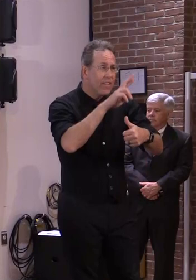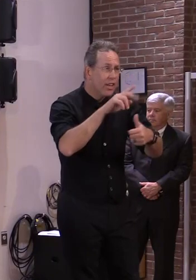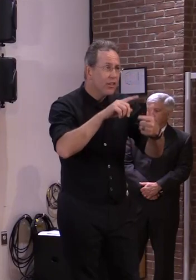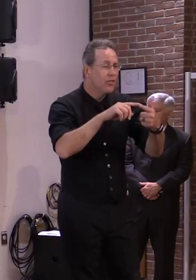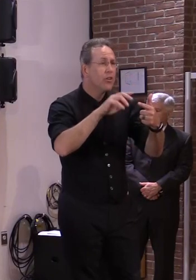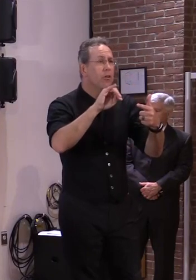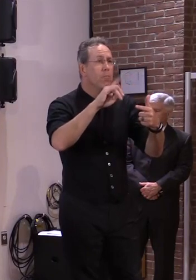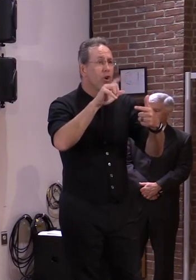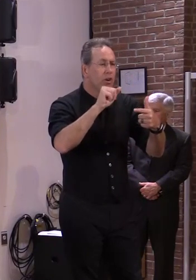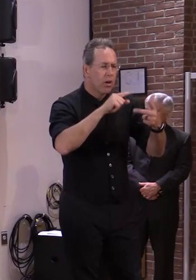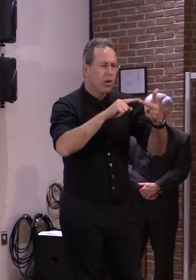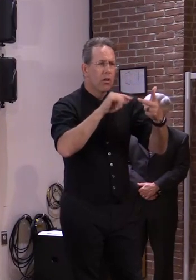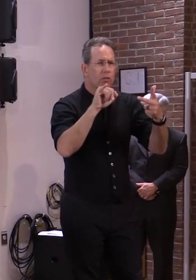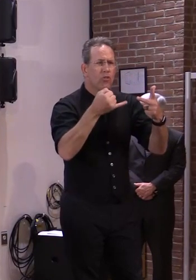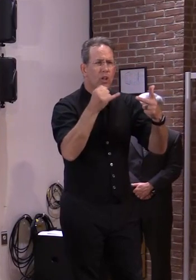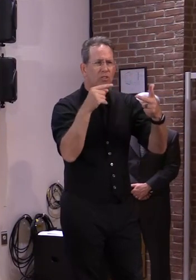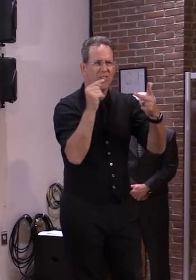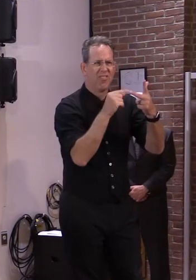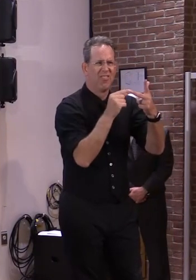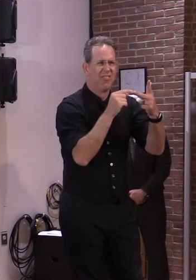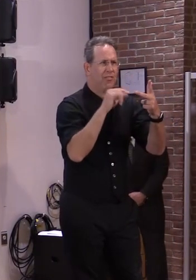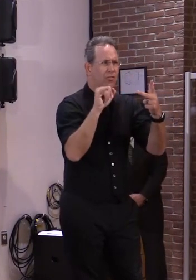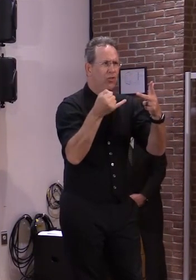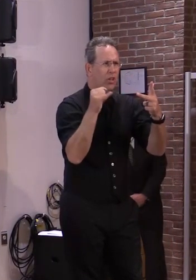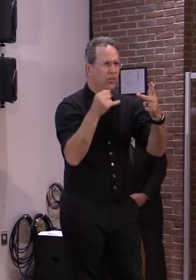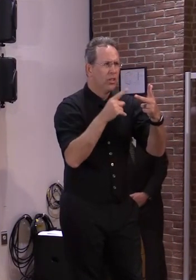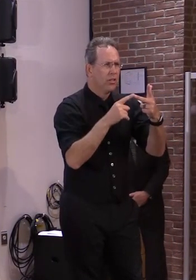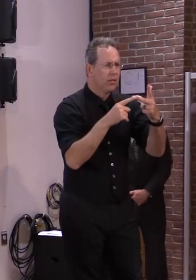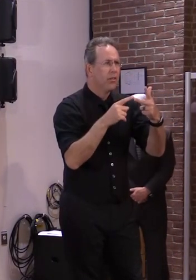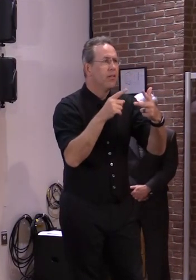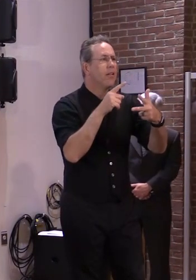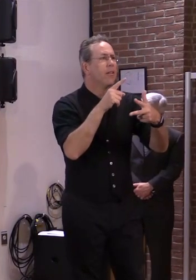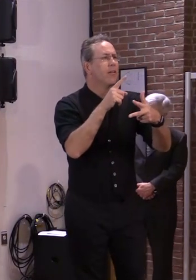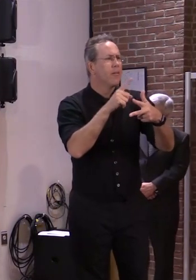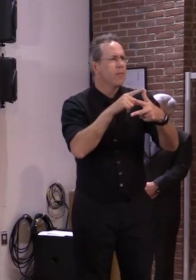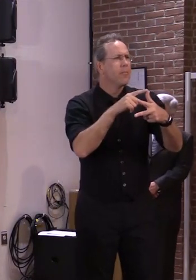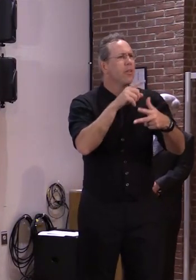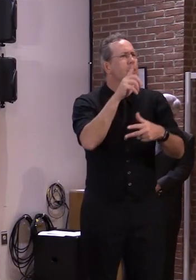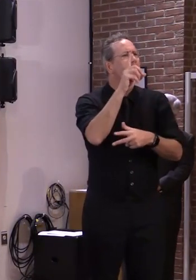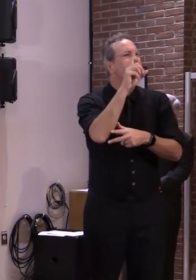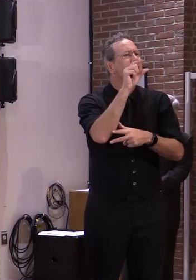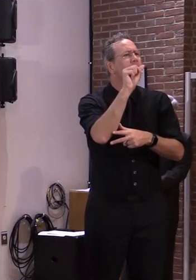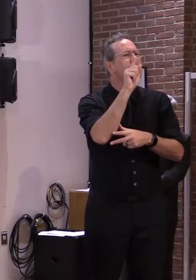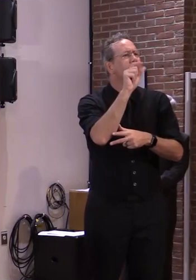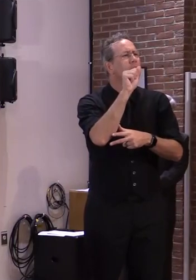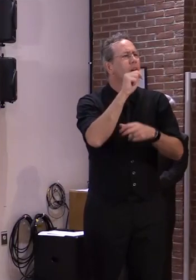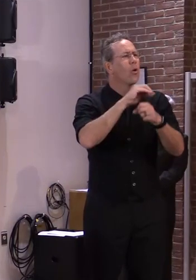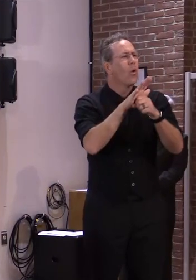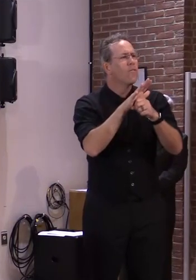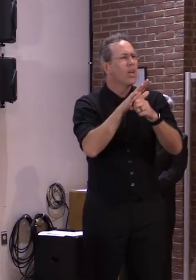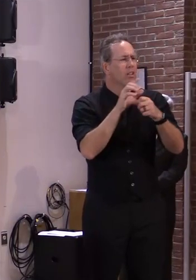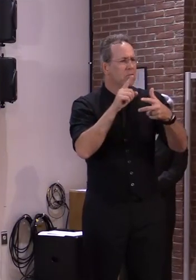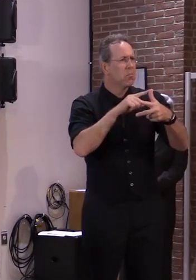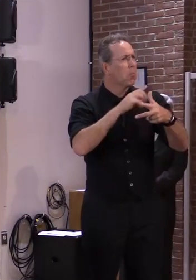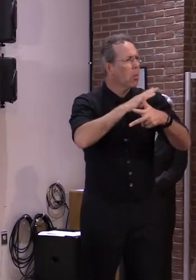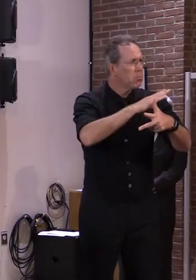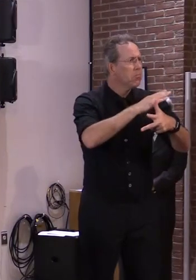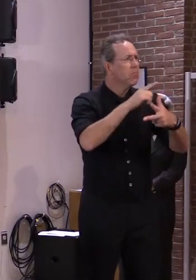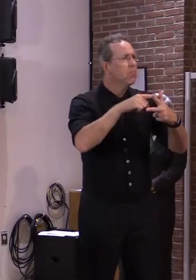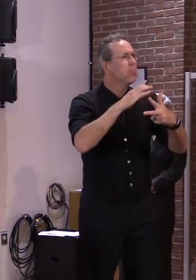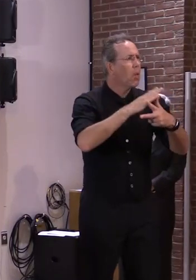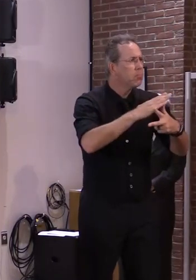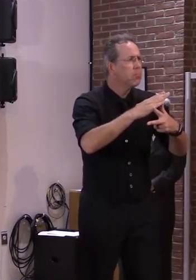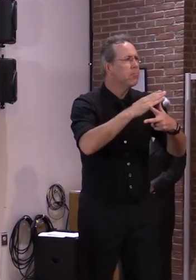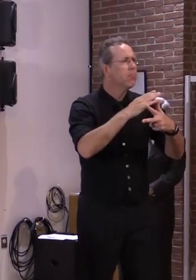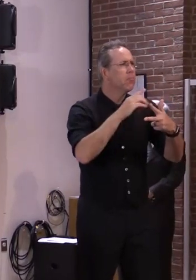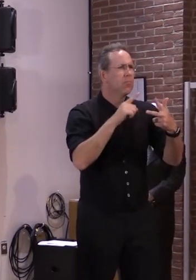66% effective against the Delta variant. He wants to know if it makes sense for him to now go get either the Pfizer or the Moderna